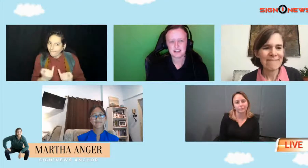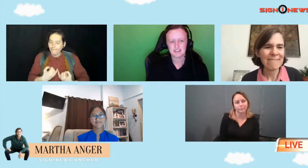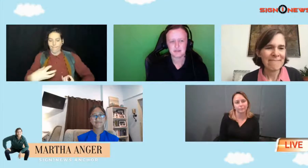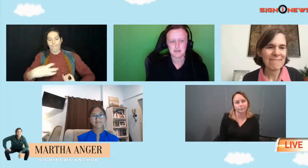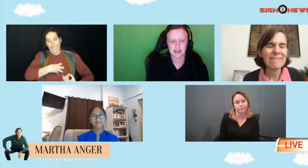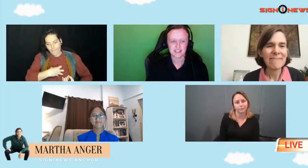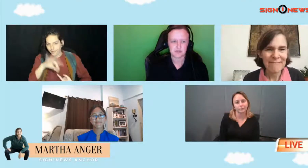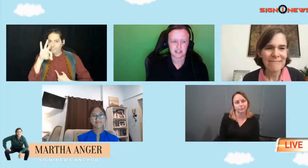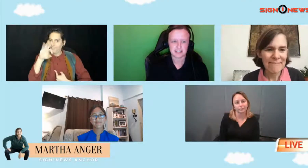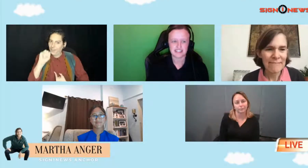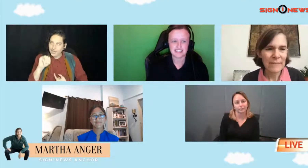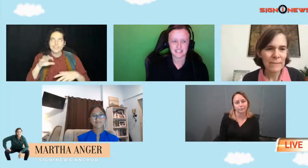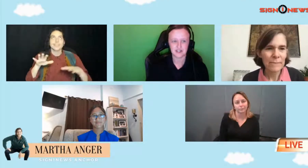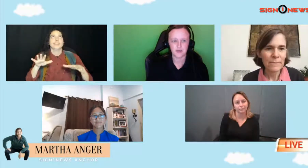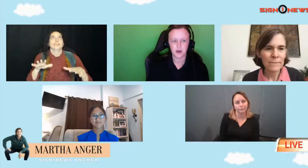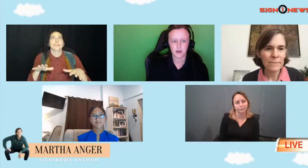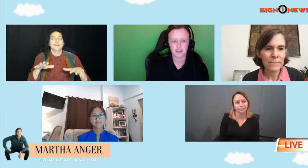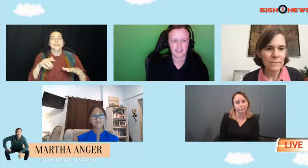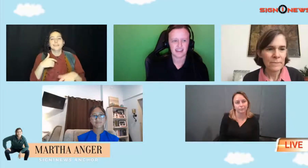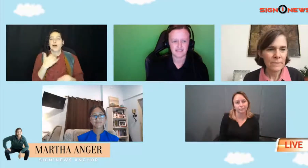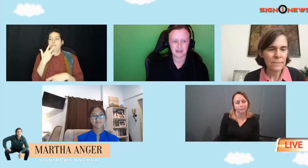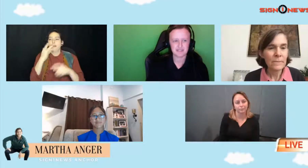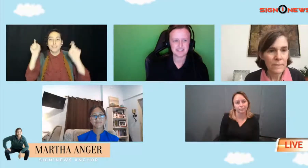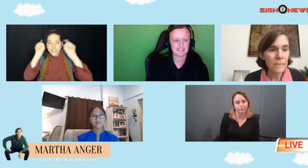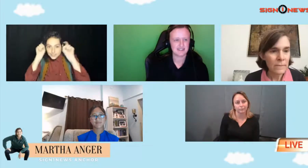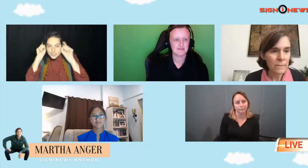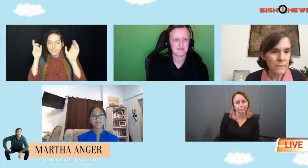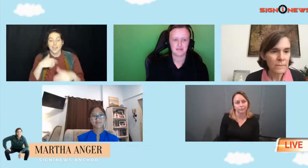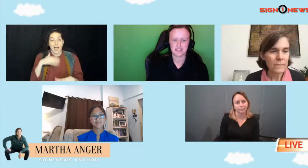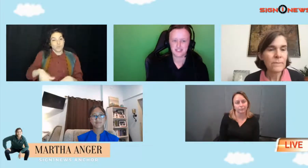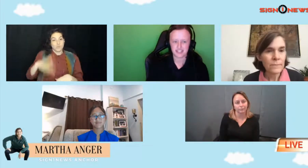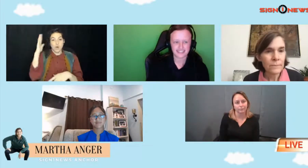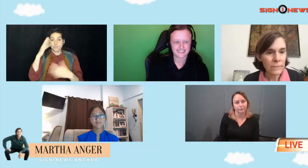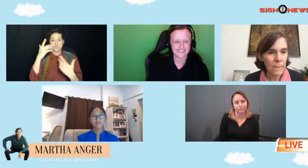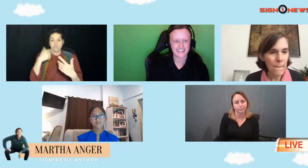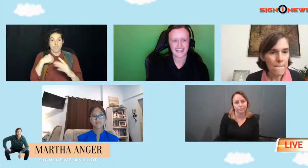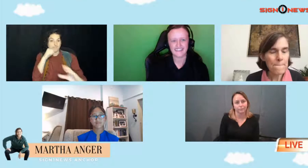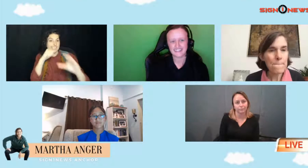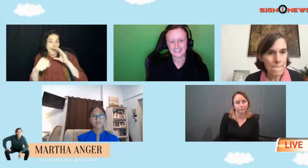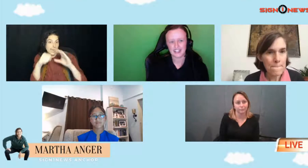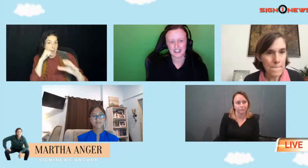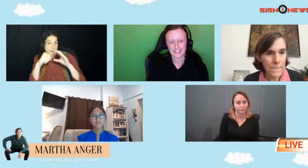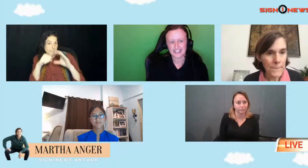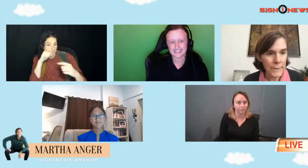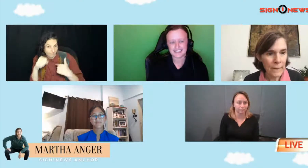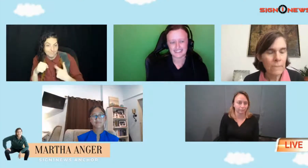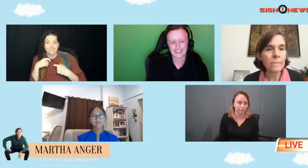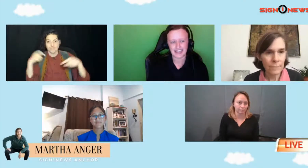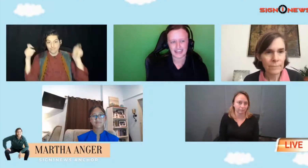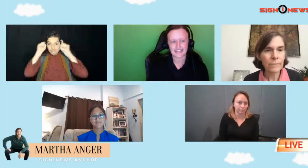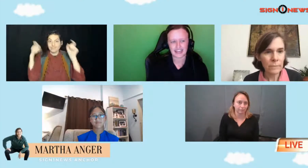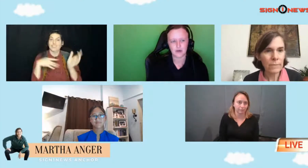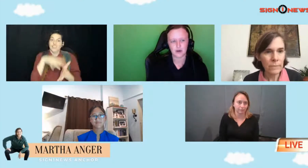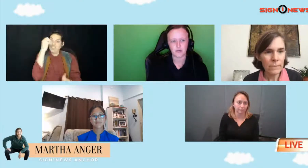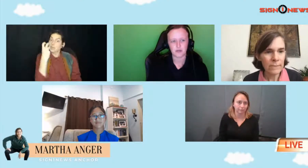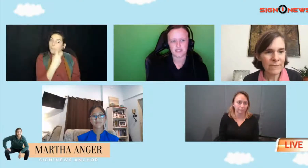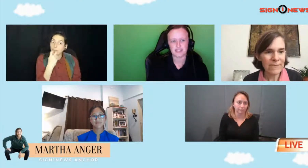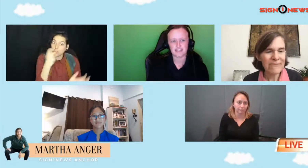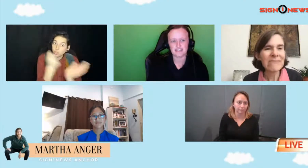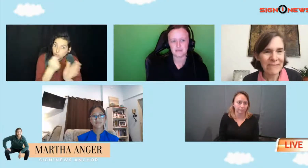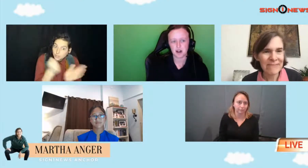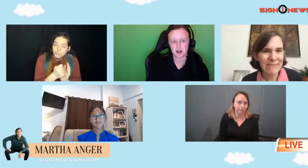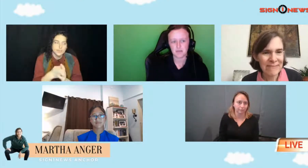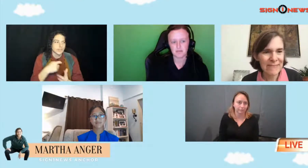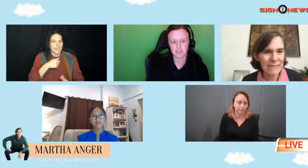little bit of my experience. I did grow up with an FM system on my chest and then hearing aids. And I grew up